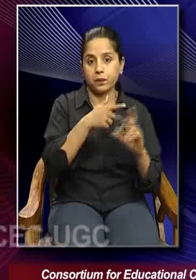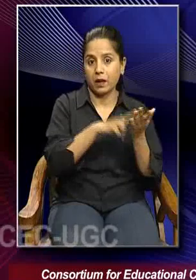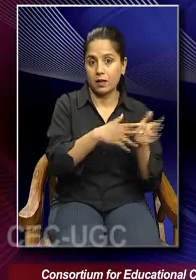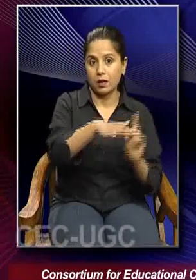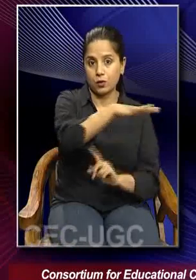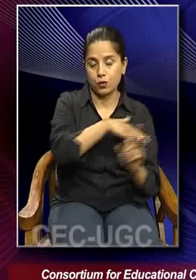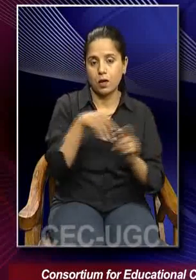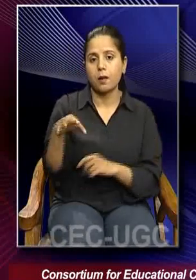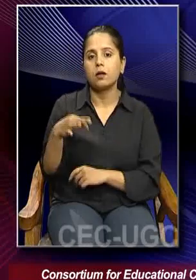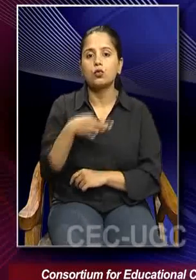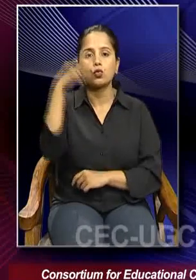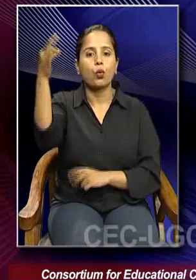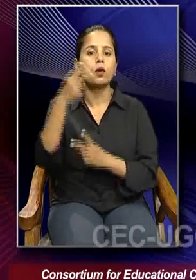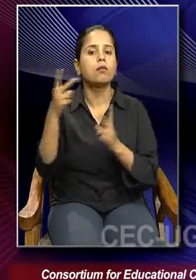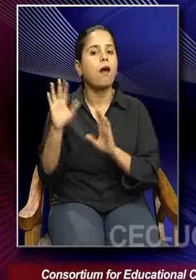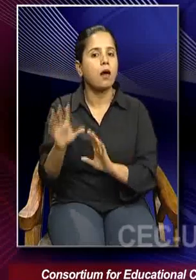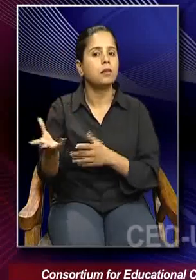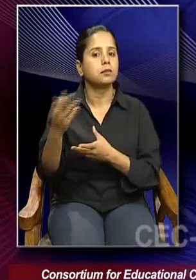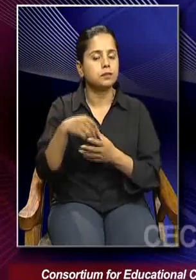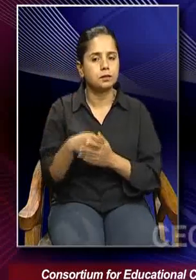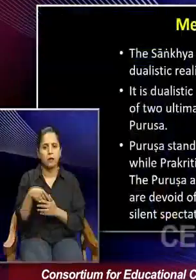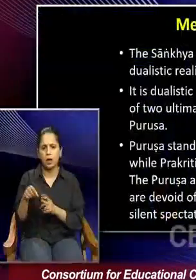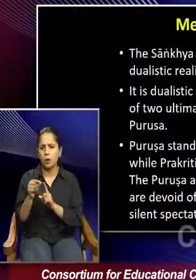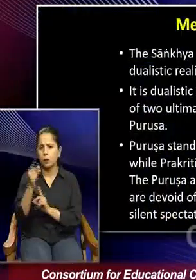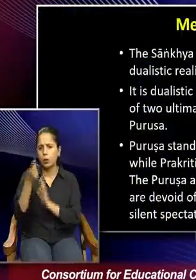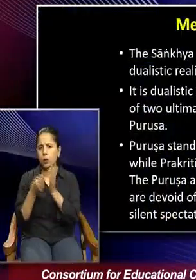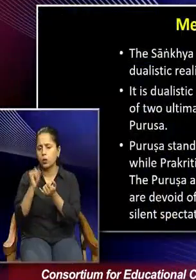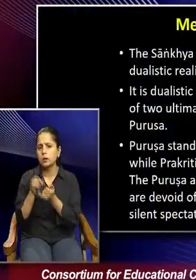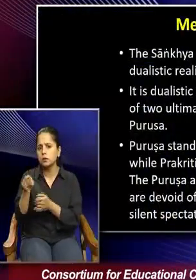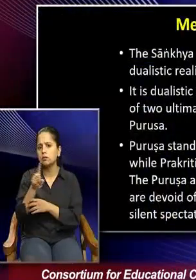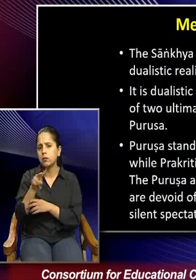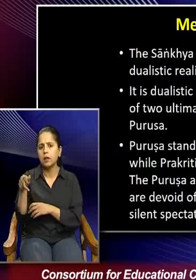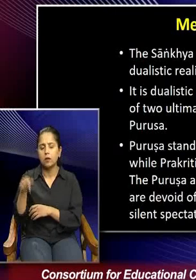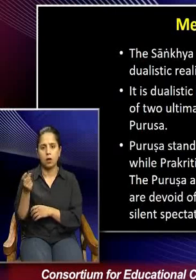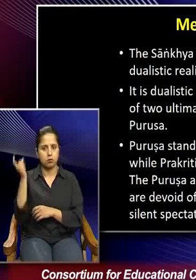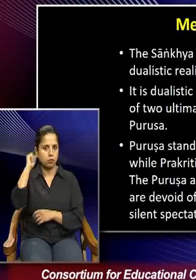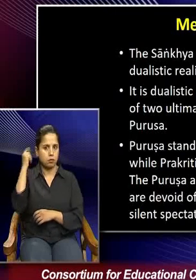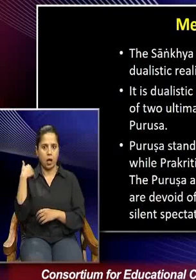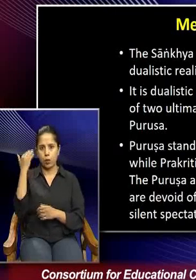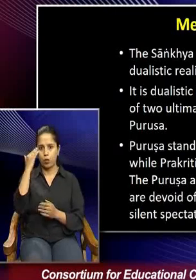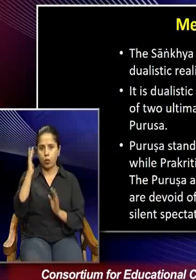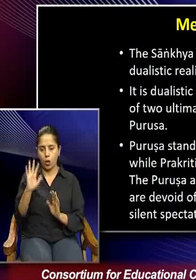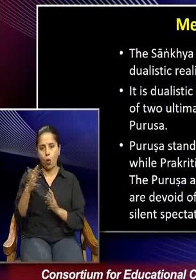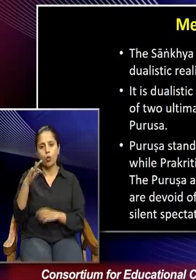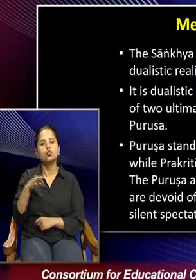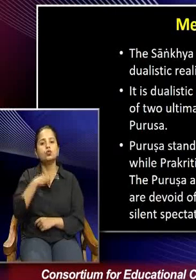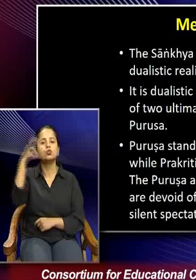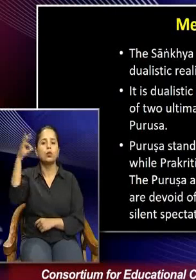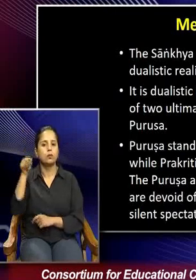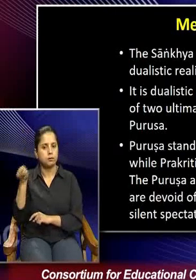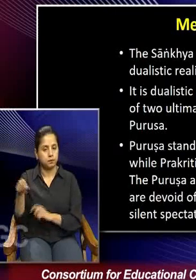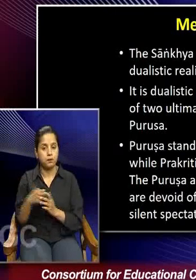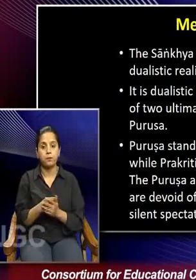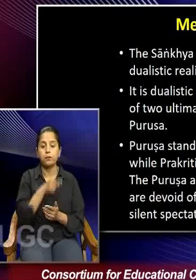and Purush. Here Purush stands for consciousness or soul,